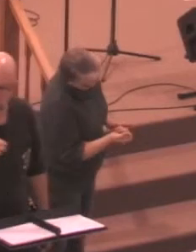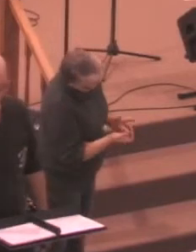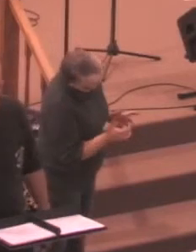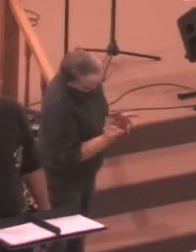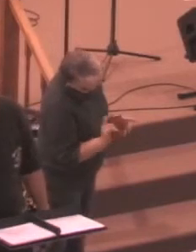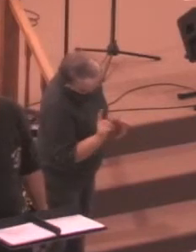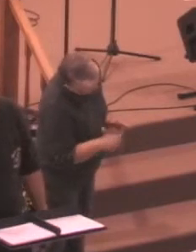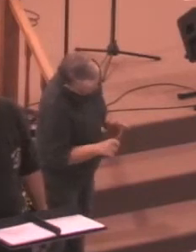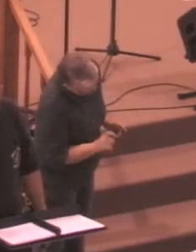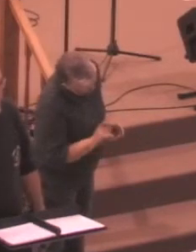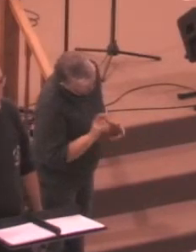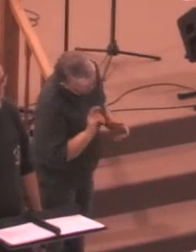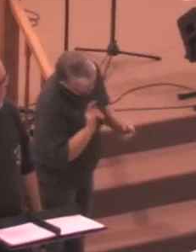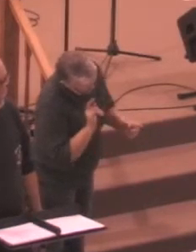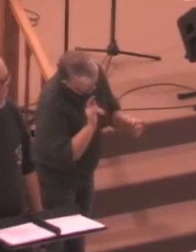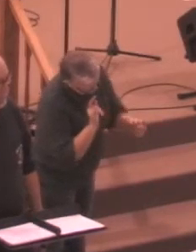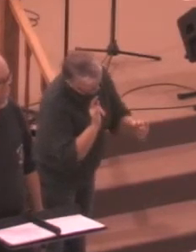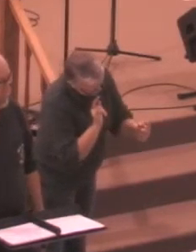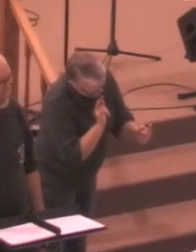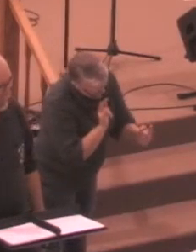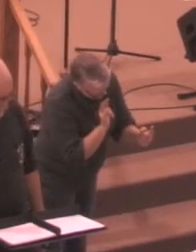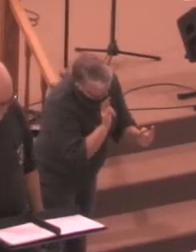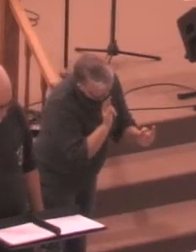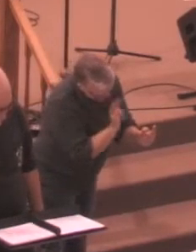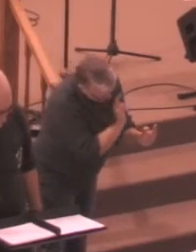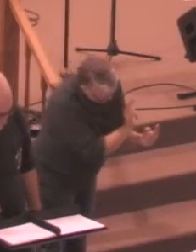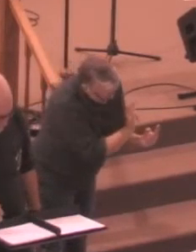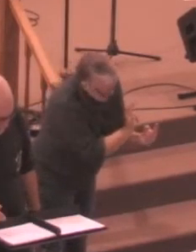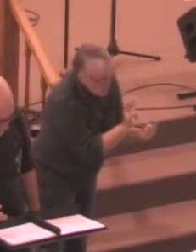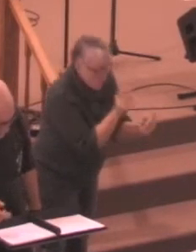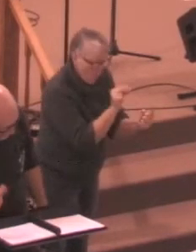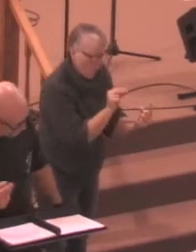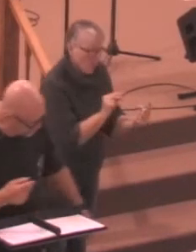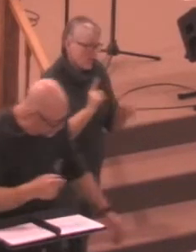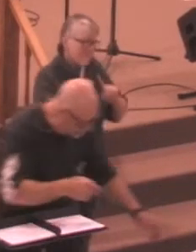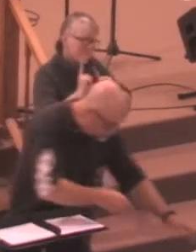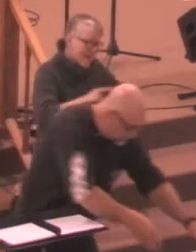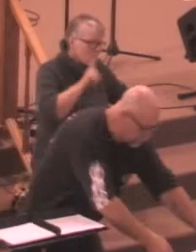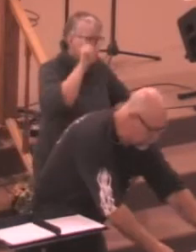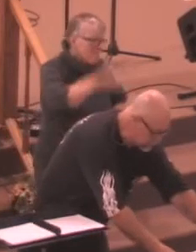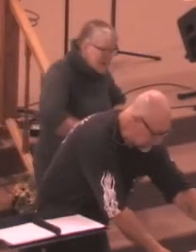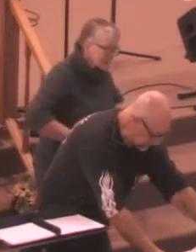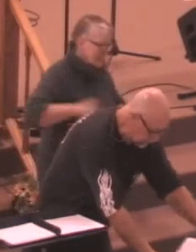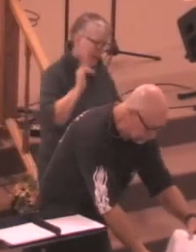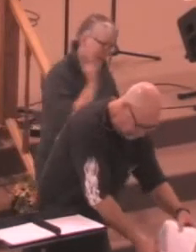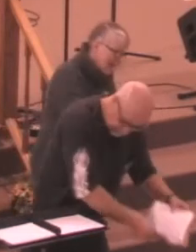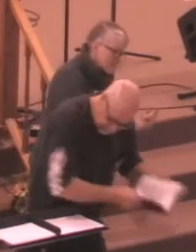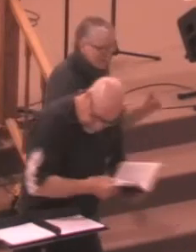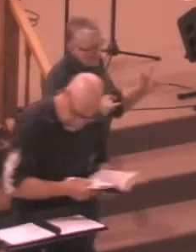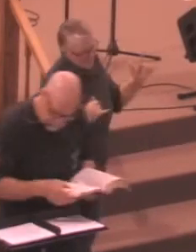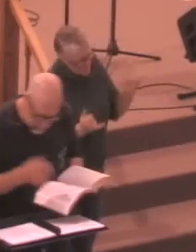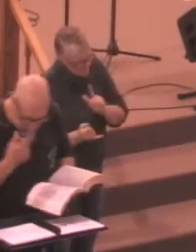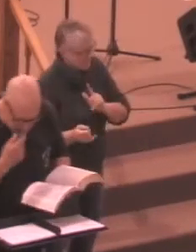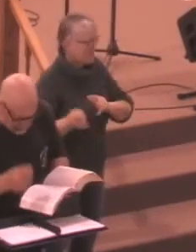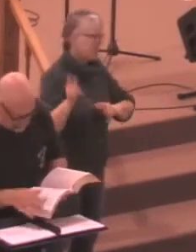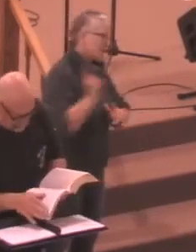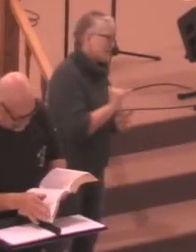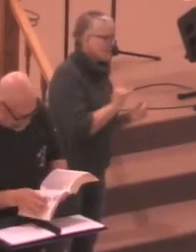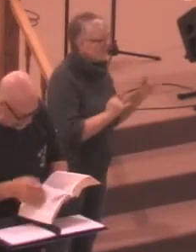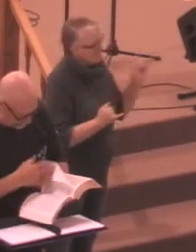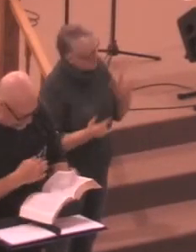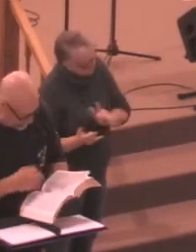we're commanded to love one another. And if you flip over to John 15,